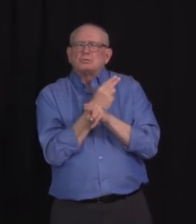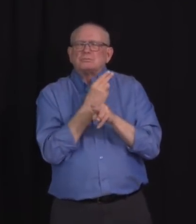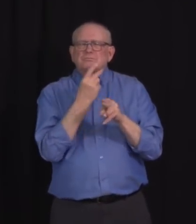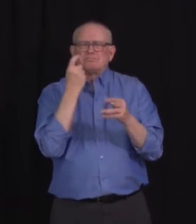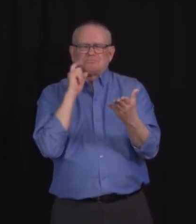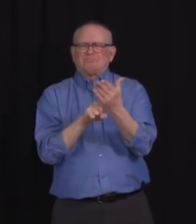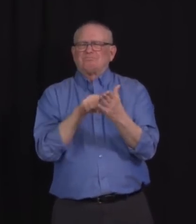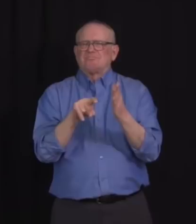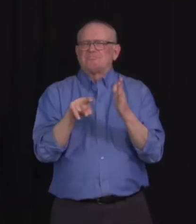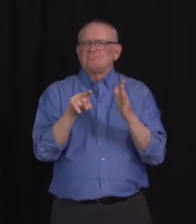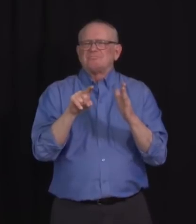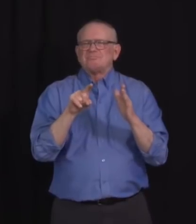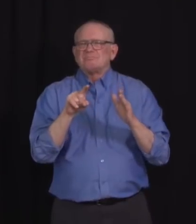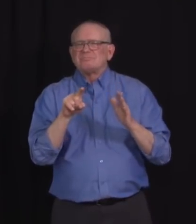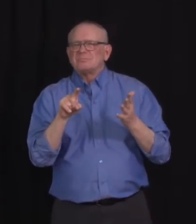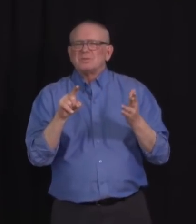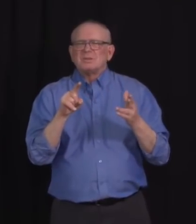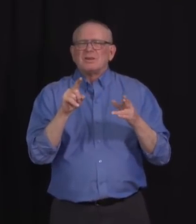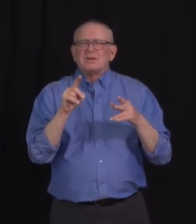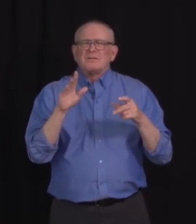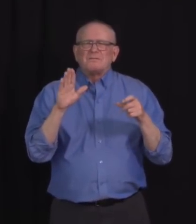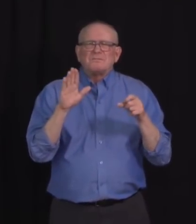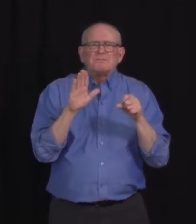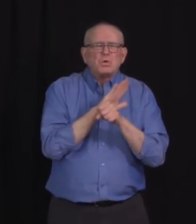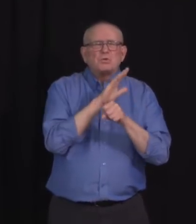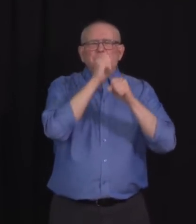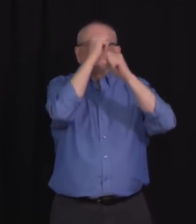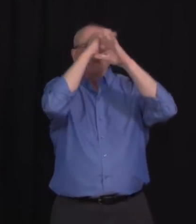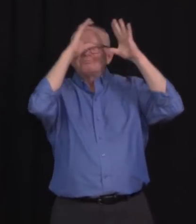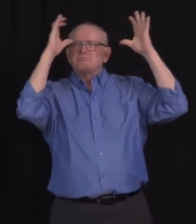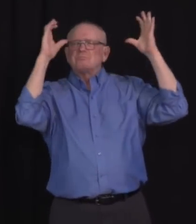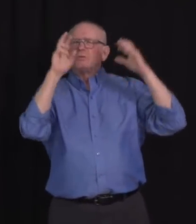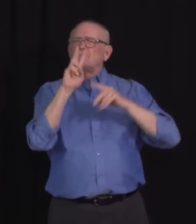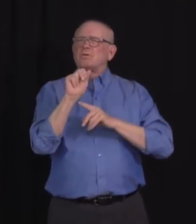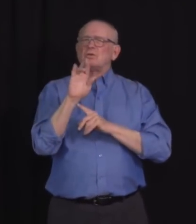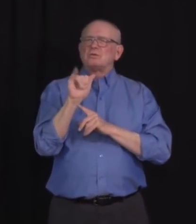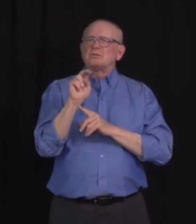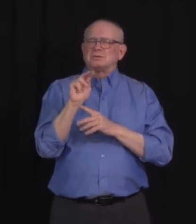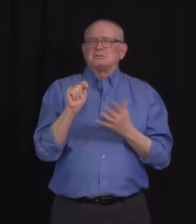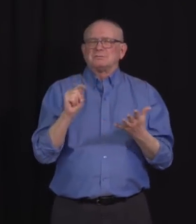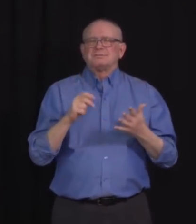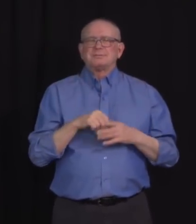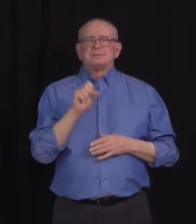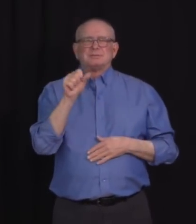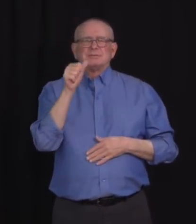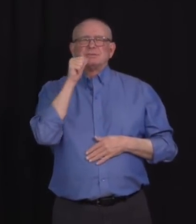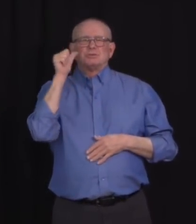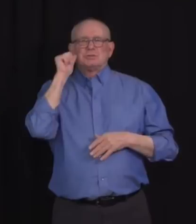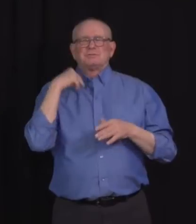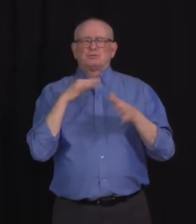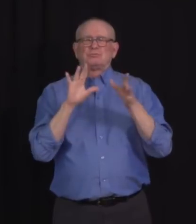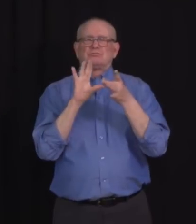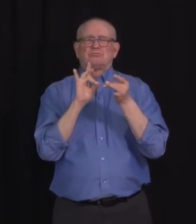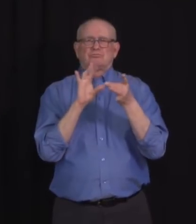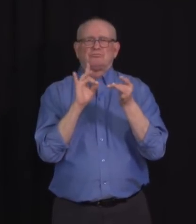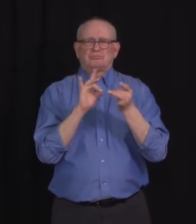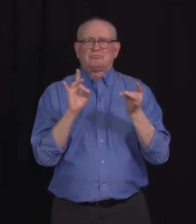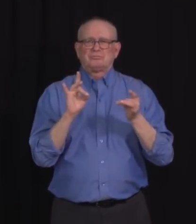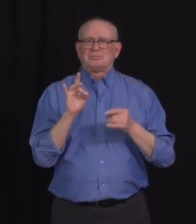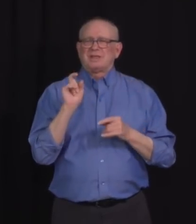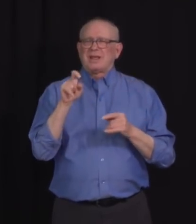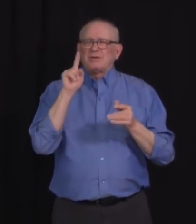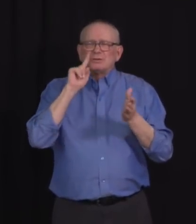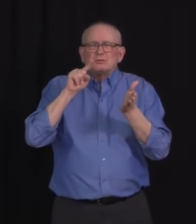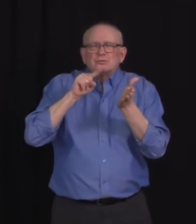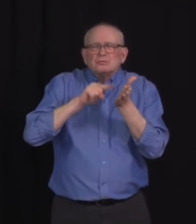we're getting the full picture of what the situation is. And we need to be looking at our new case numbers, we need to be looking at our